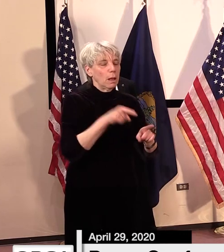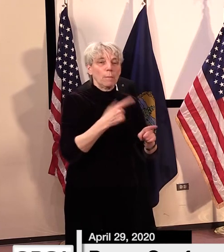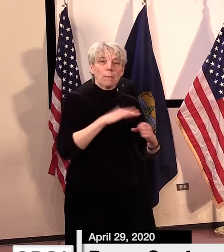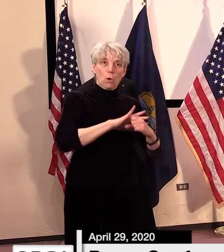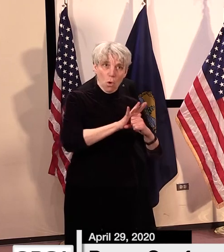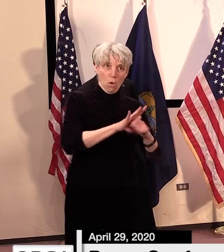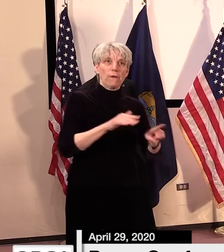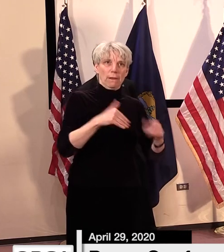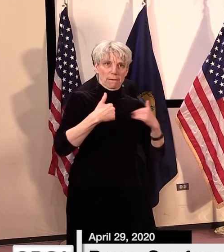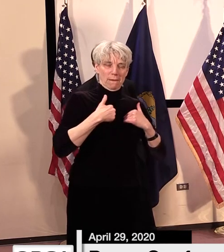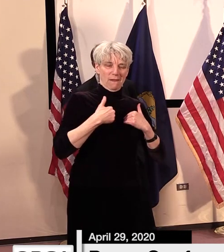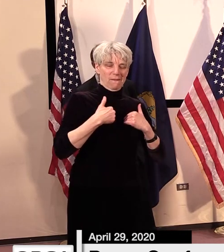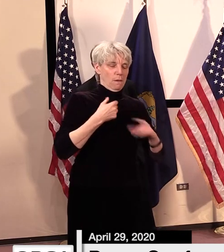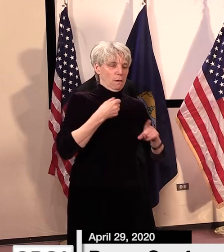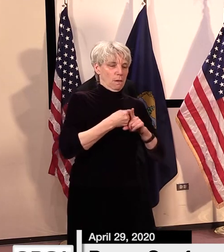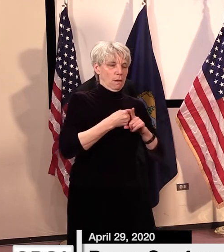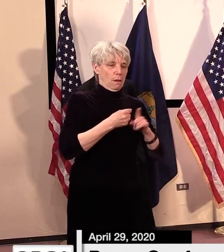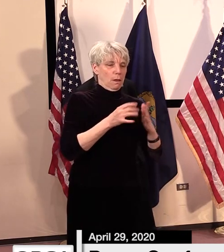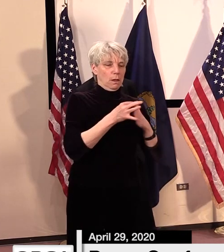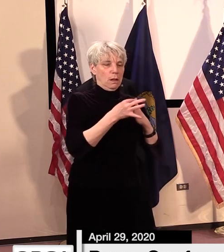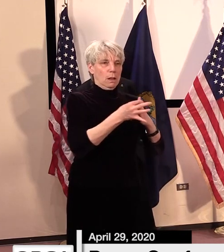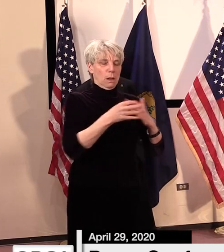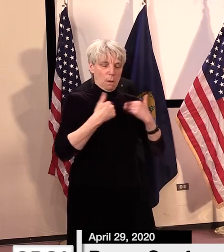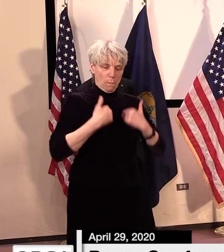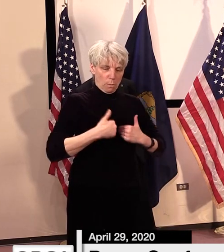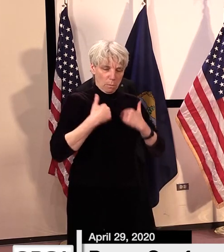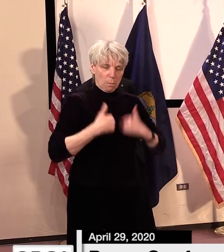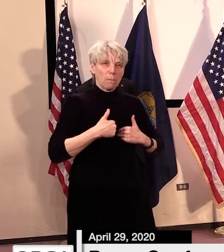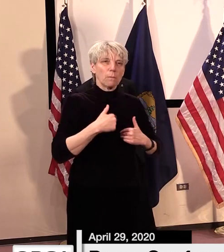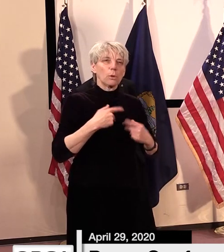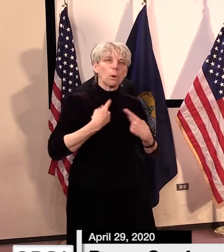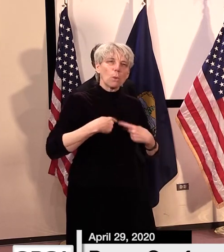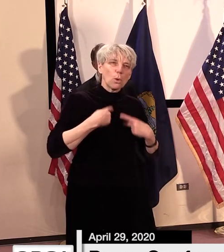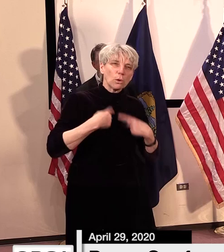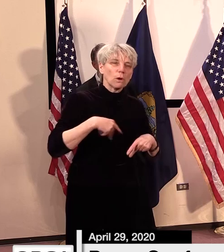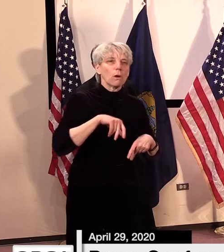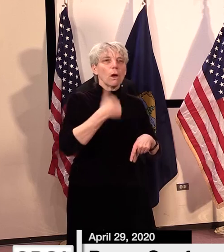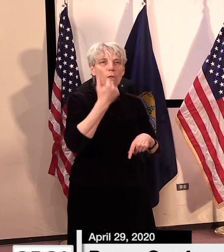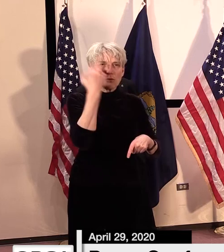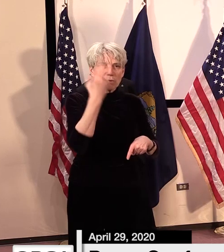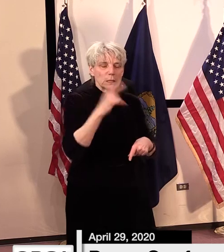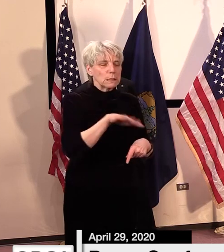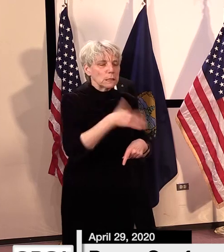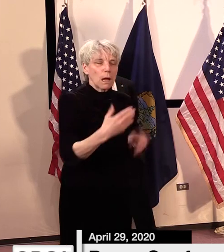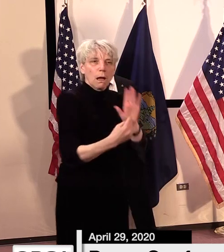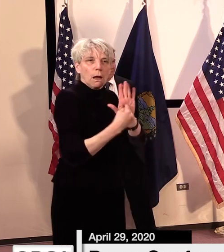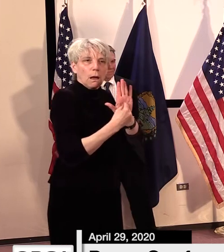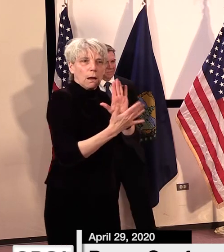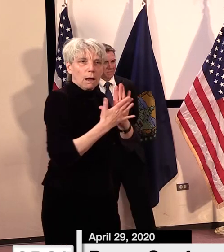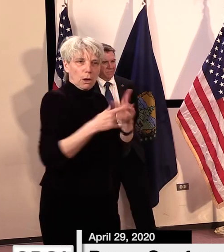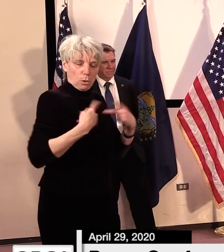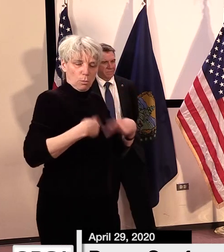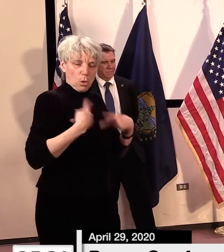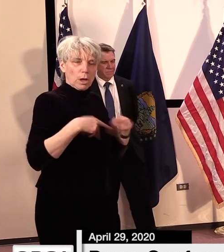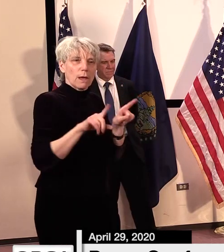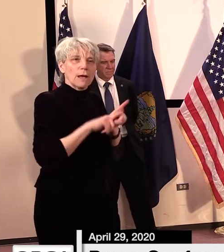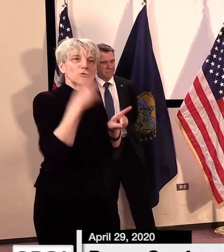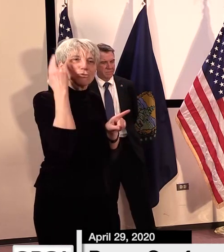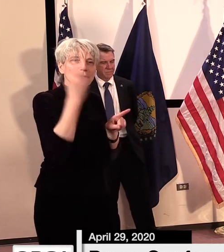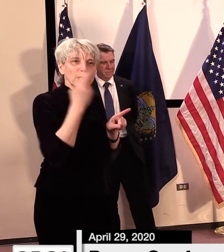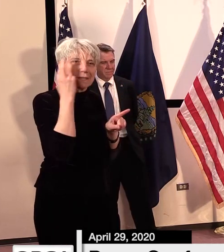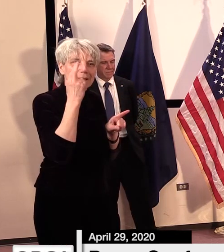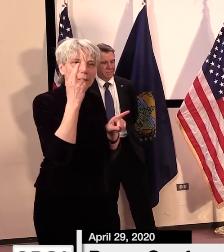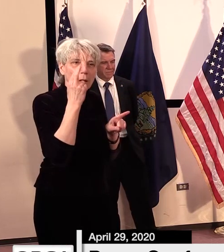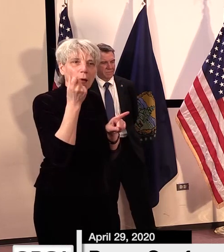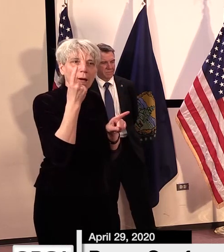in a way that it caused some other underlying disease to appear to be the cause of death, but that might not have killed the person at that